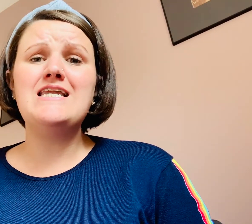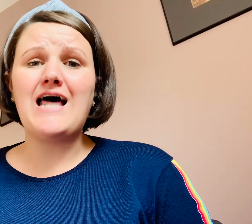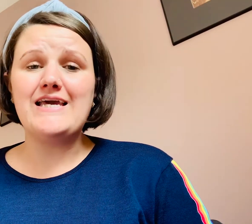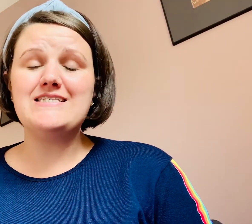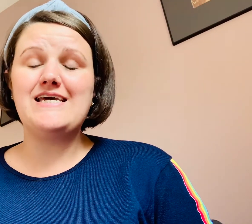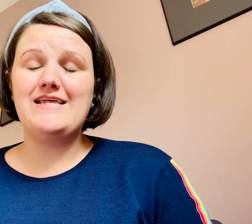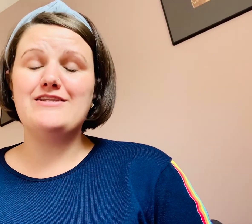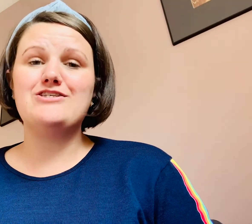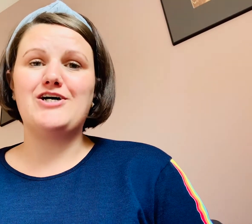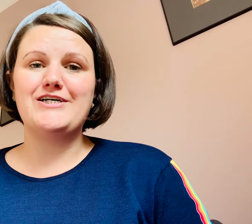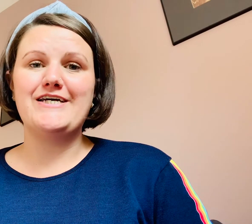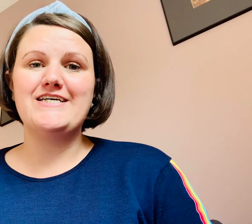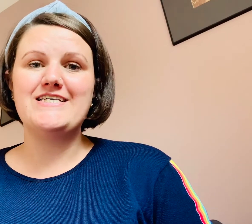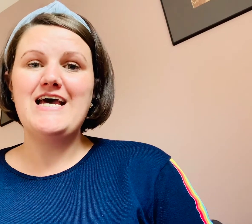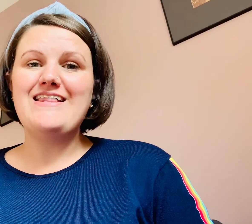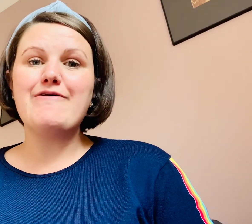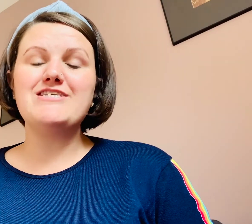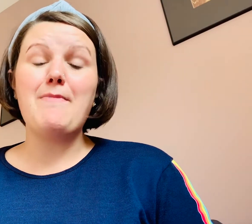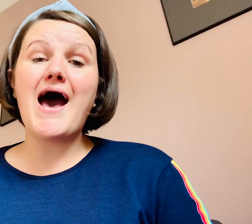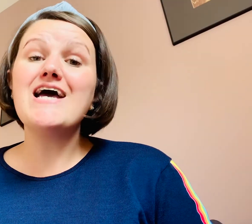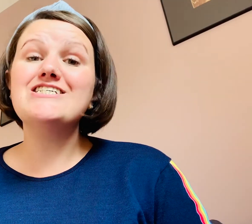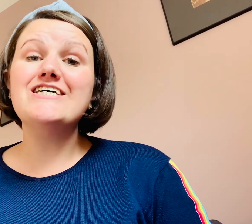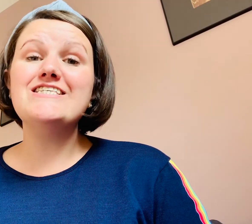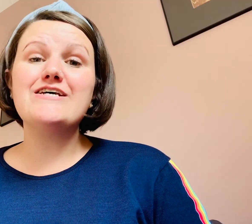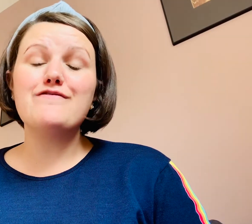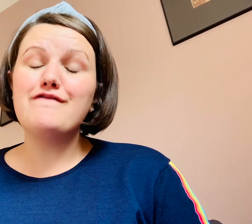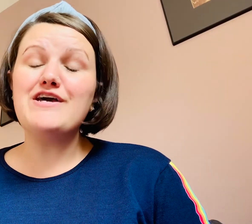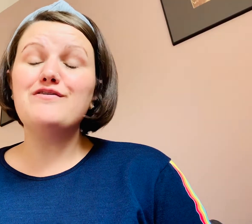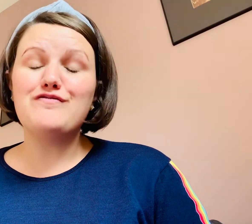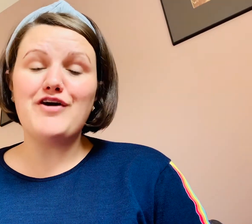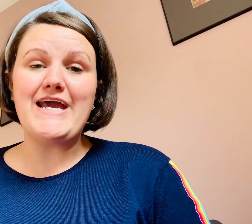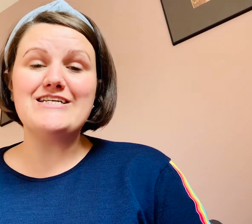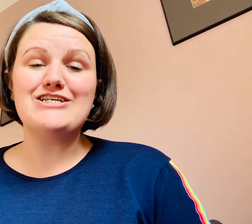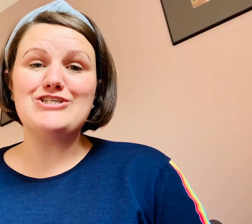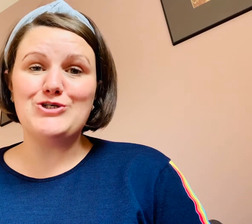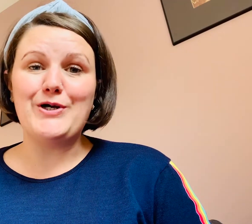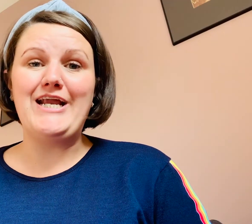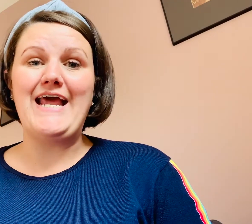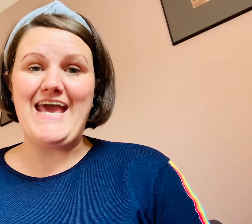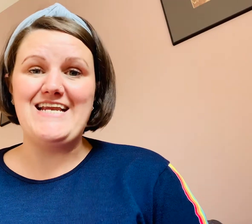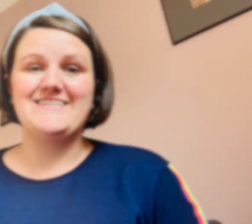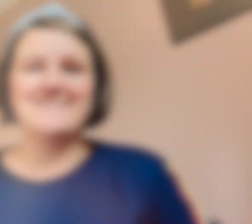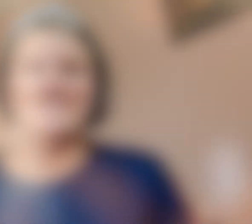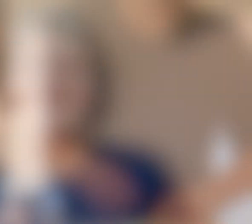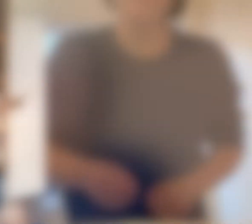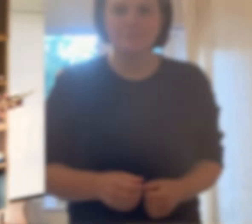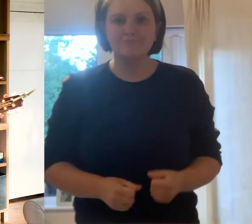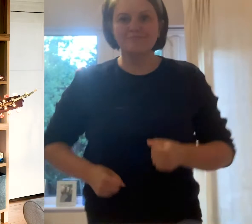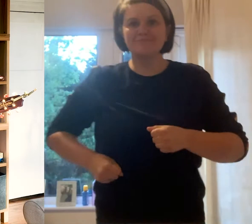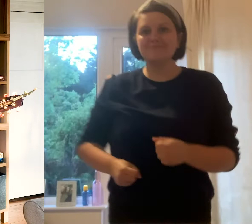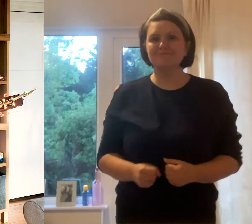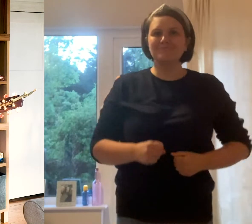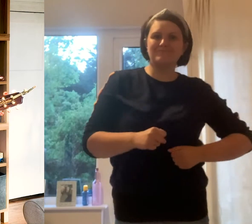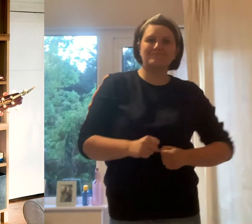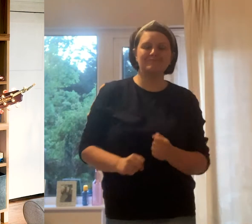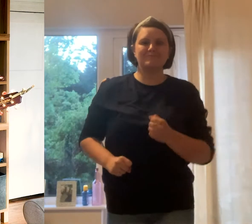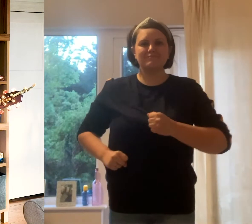the light in the darkness. There are some actions, so feel free to join in.